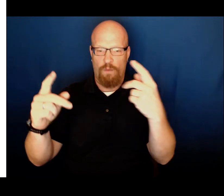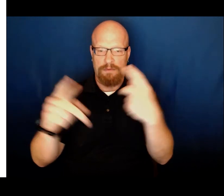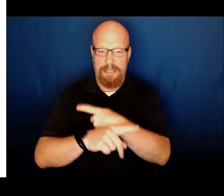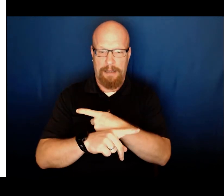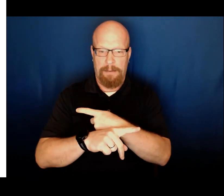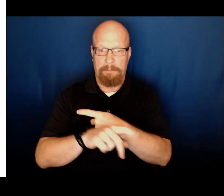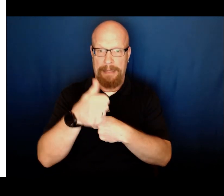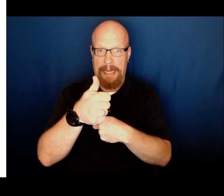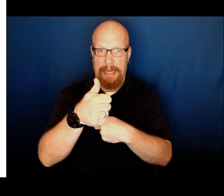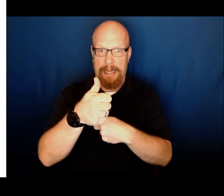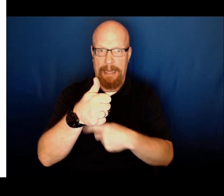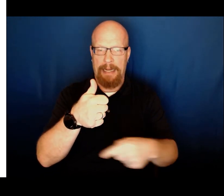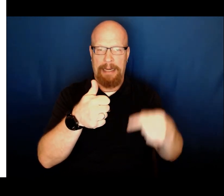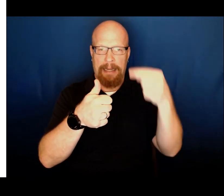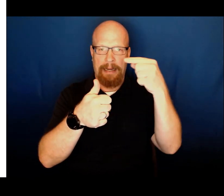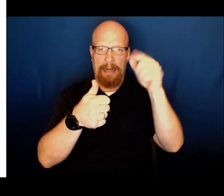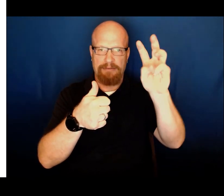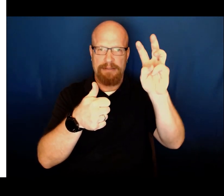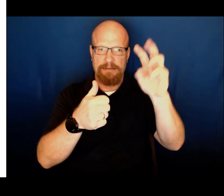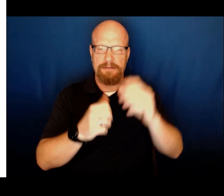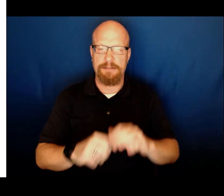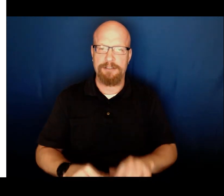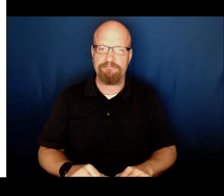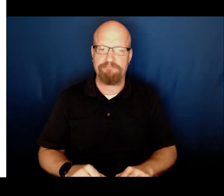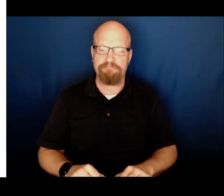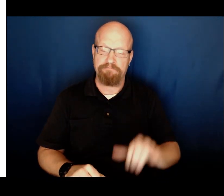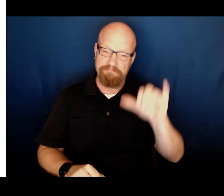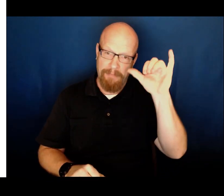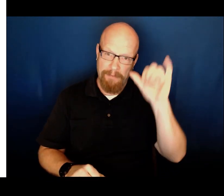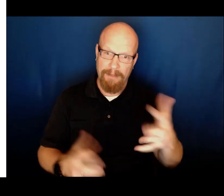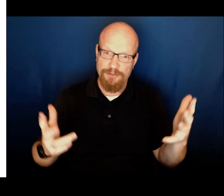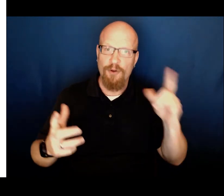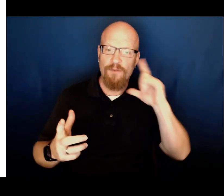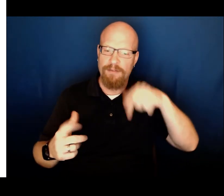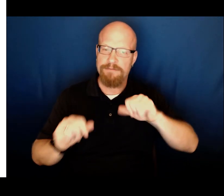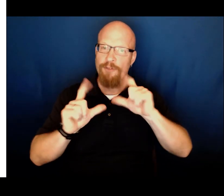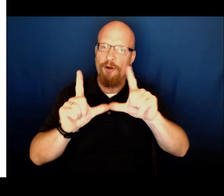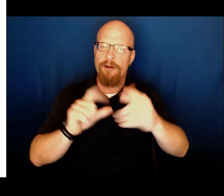9, is fine, times 10 to the negative 6. And that's all for this vlog.